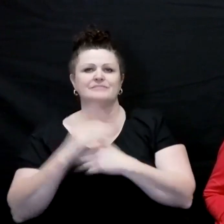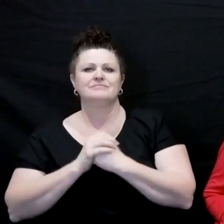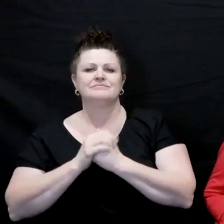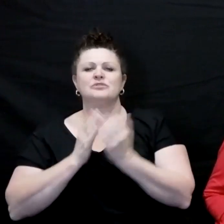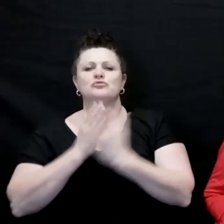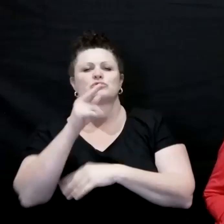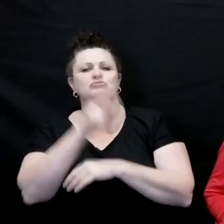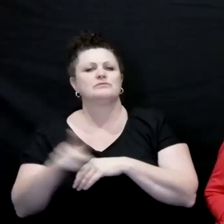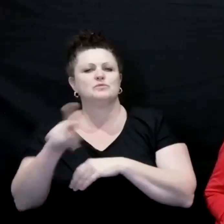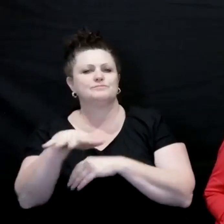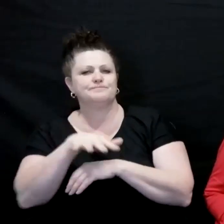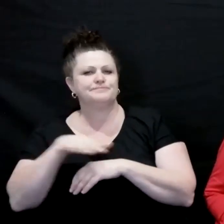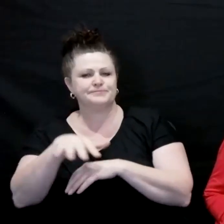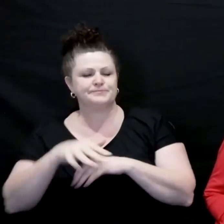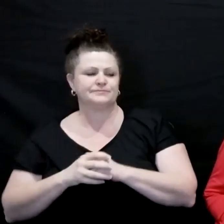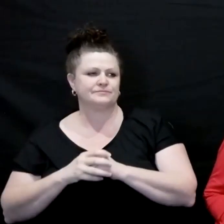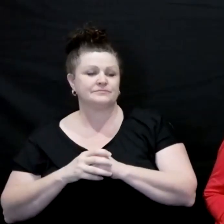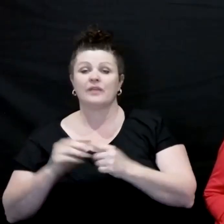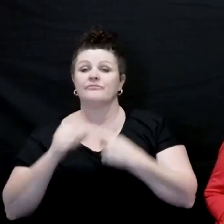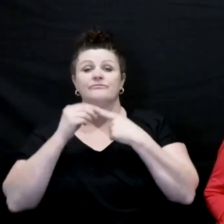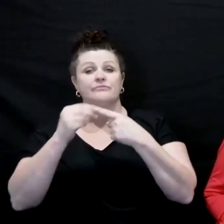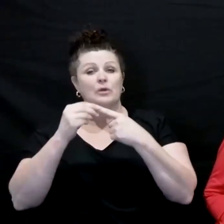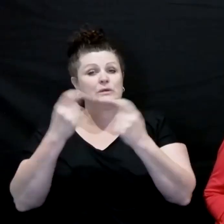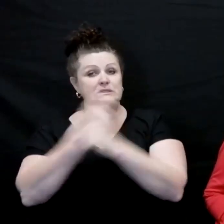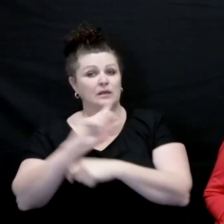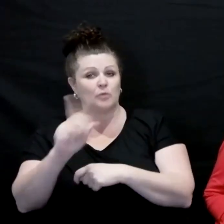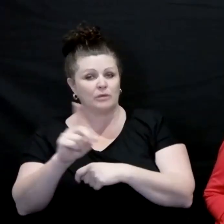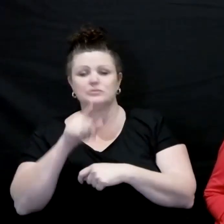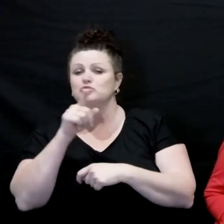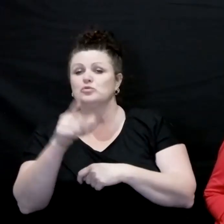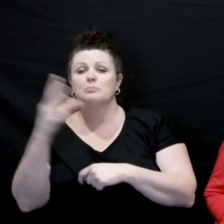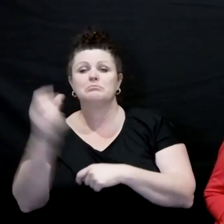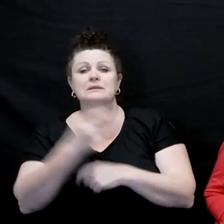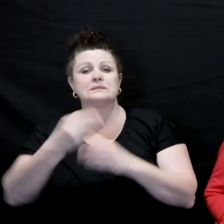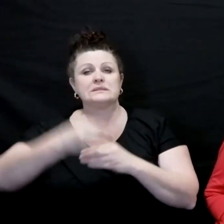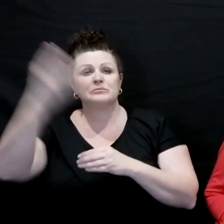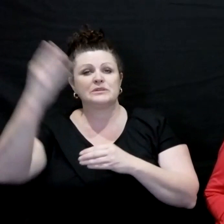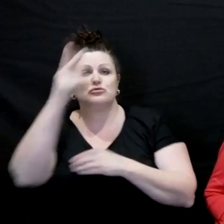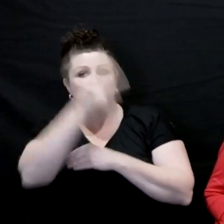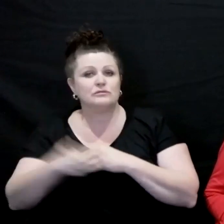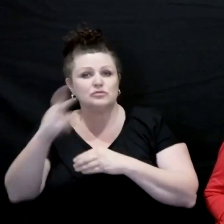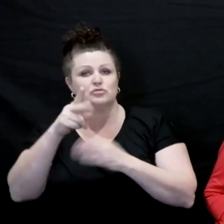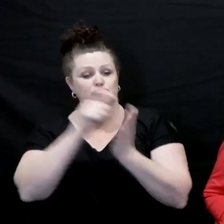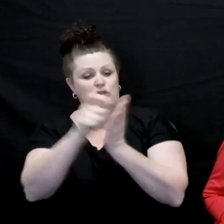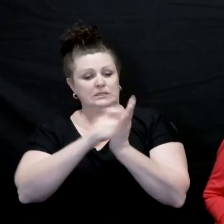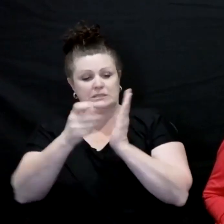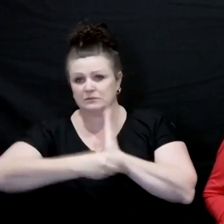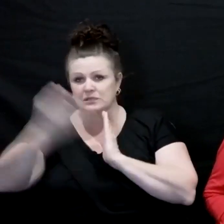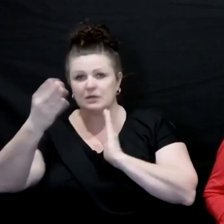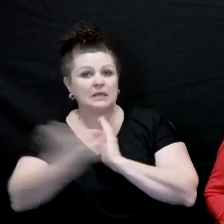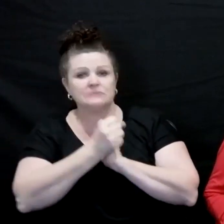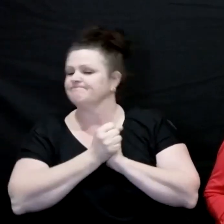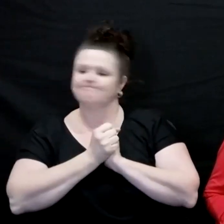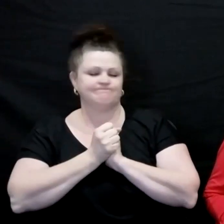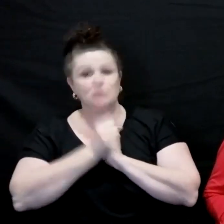review space. Now, the first change is that you don't have to submit your reviews in writing anymore.